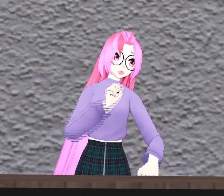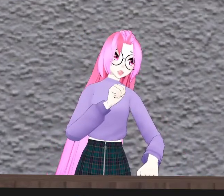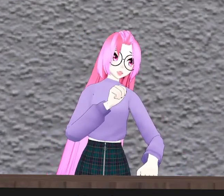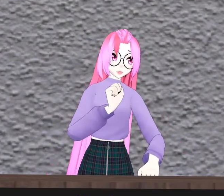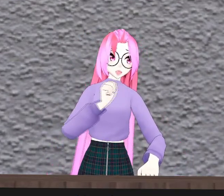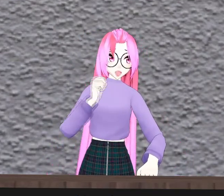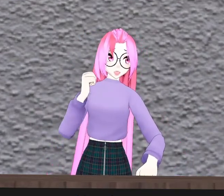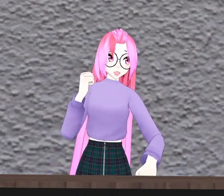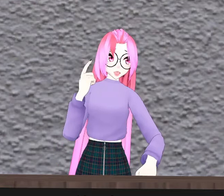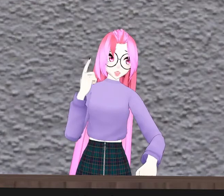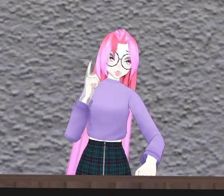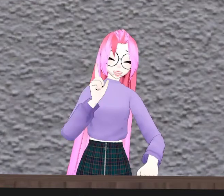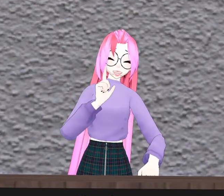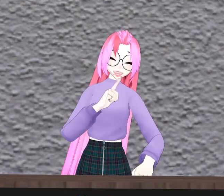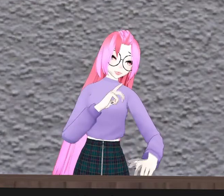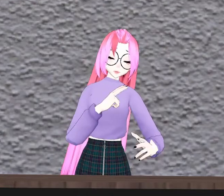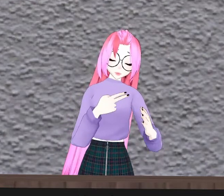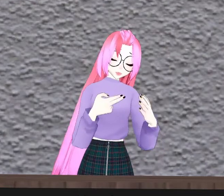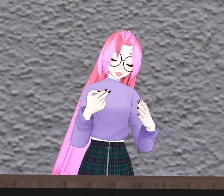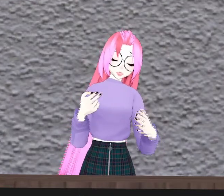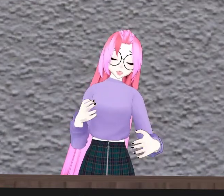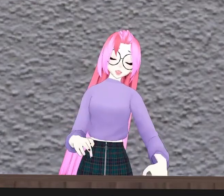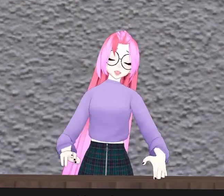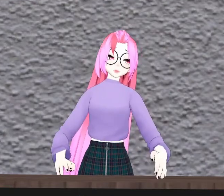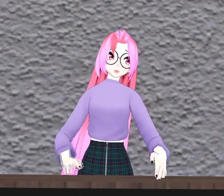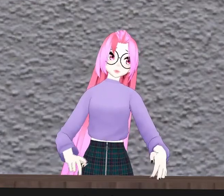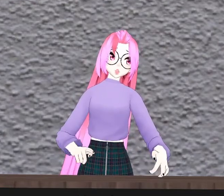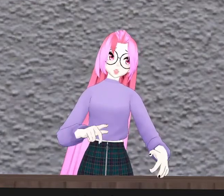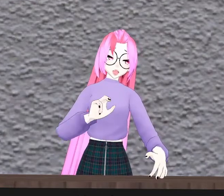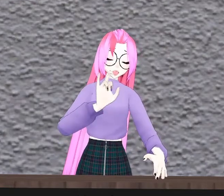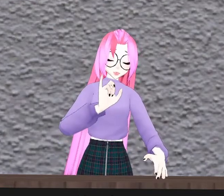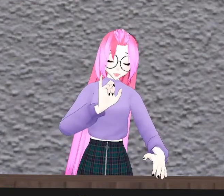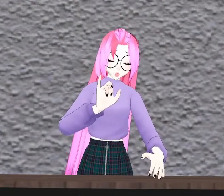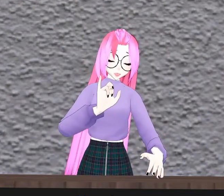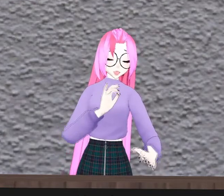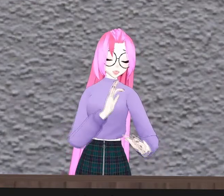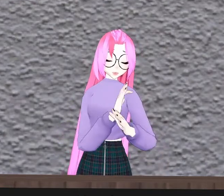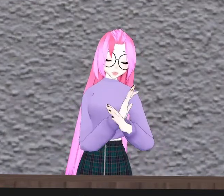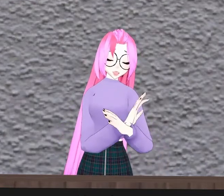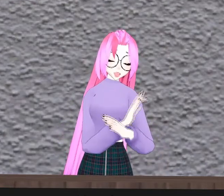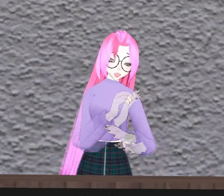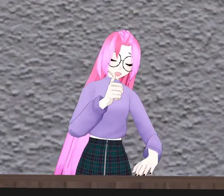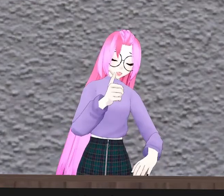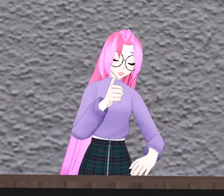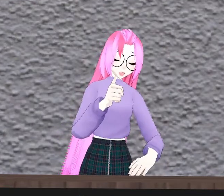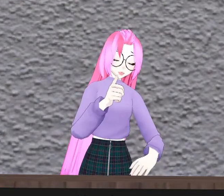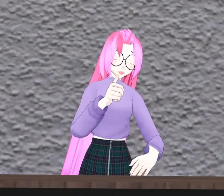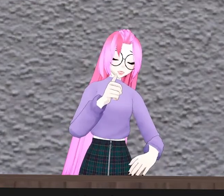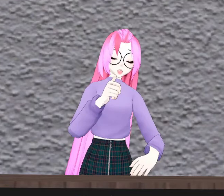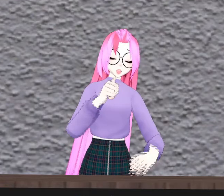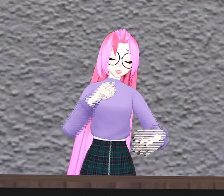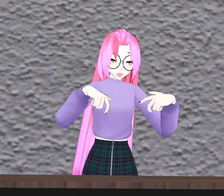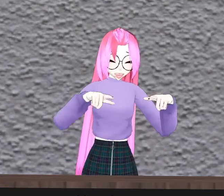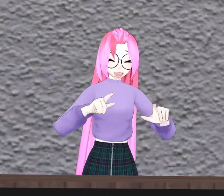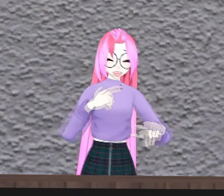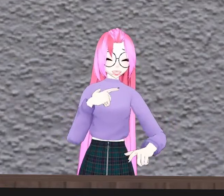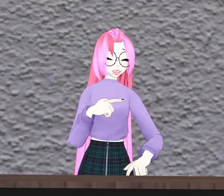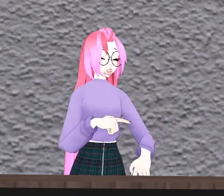Yeah, I understand. Honestly, that would be just protecting yourself. So allowing yourself to